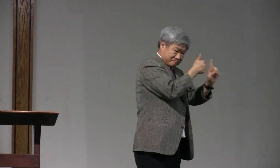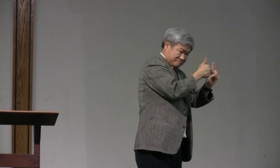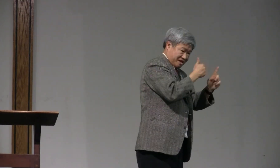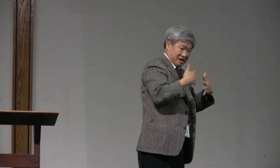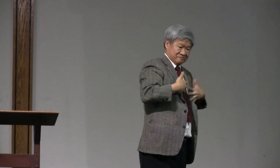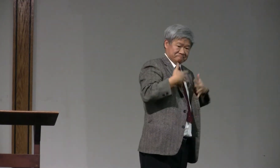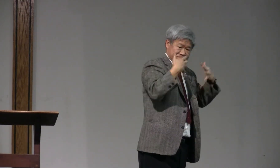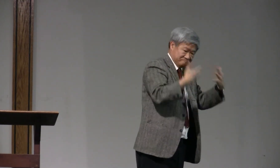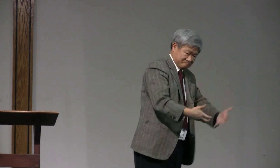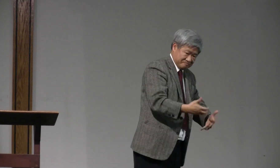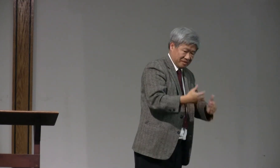the doctor